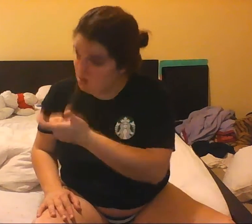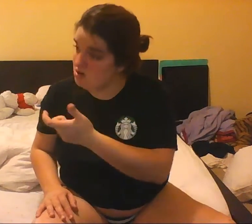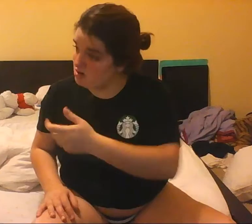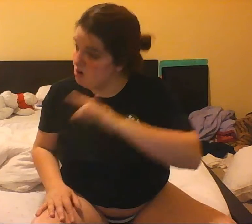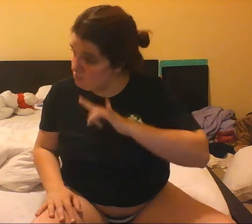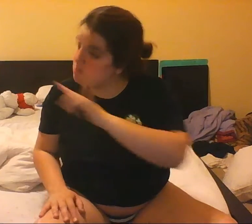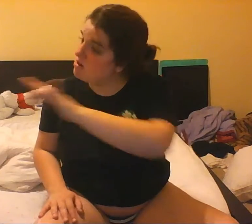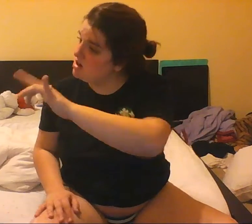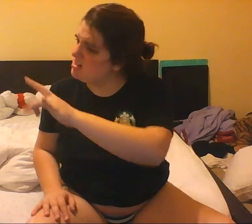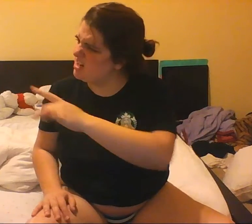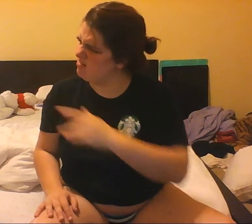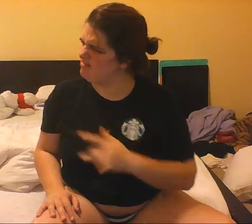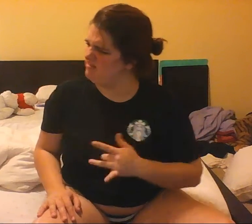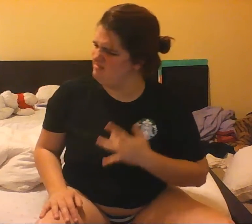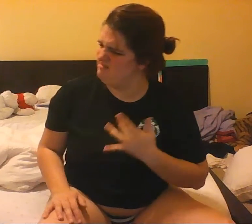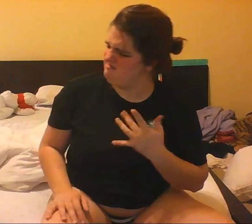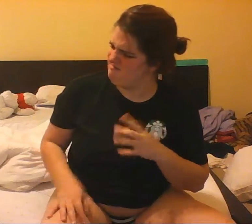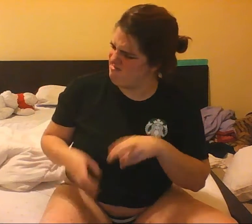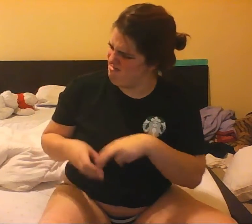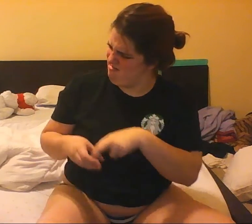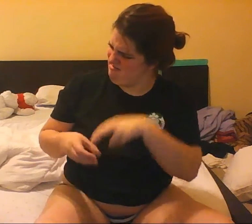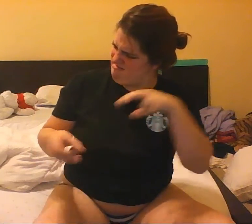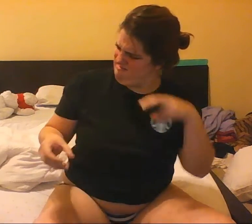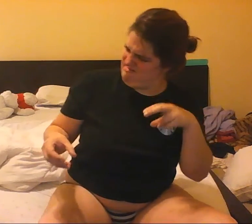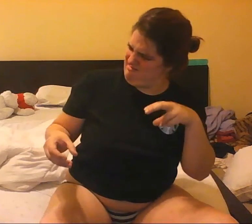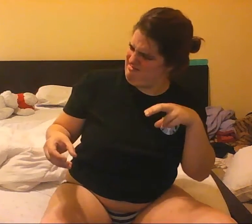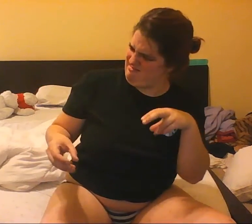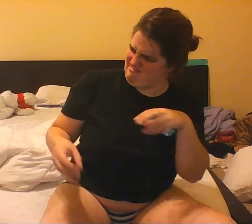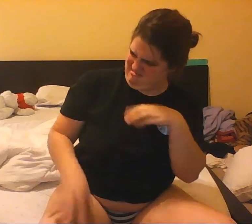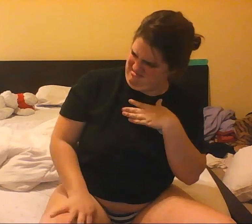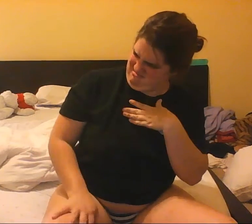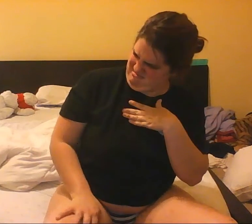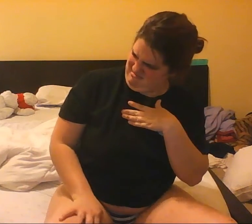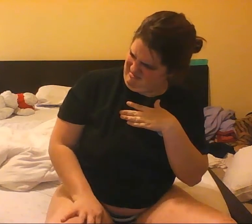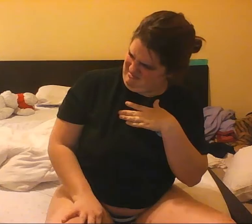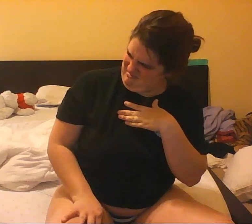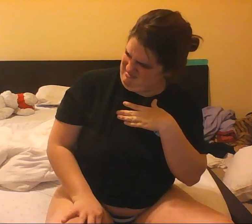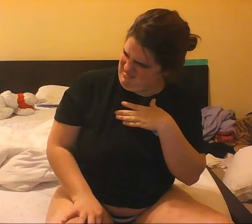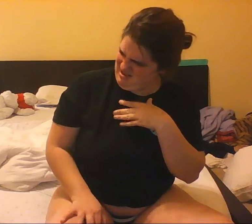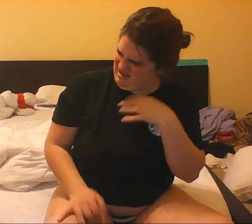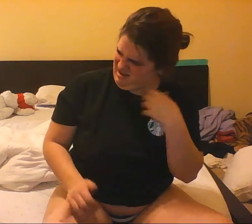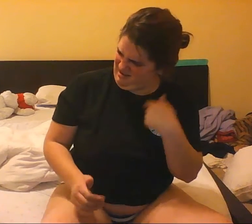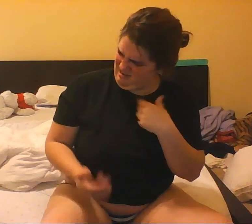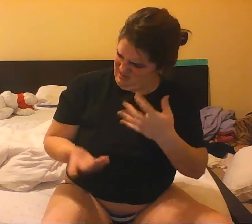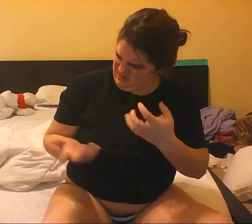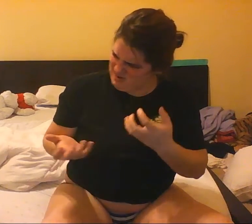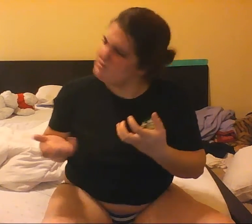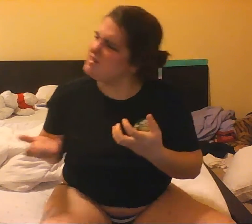of disjointed, because I could tell I was supposed to want them to end up together, but I just couldn't